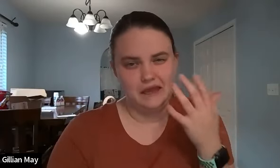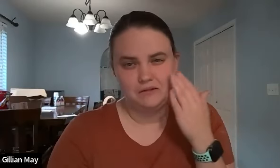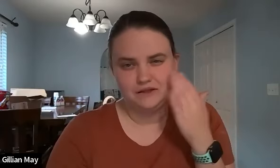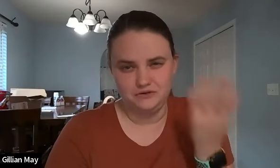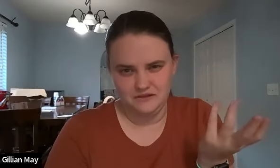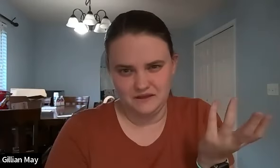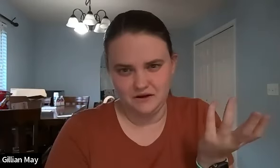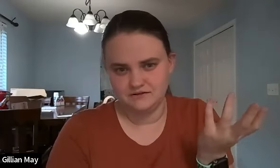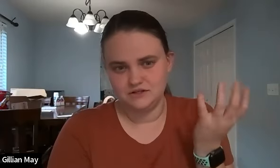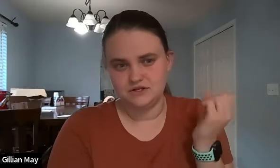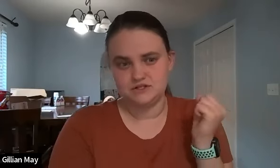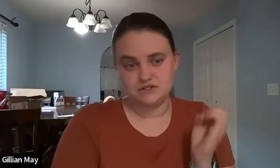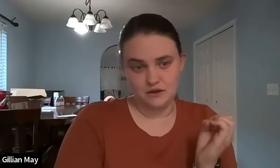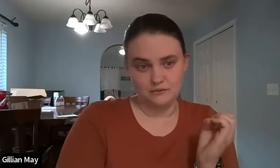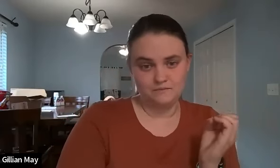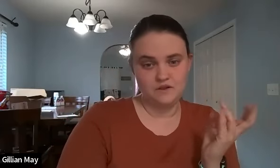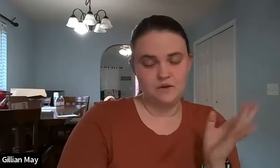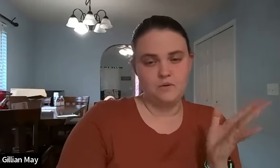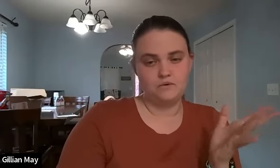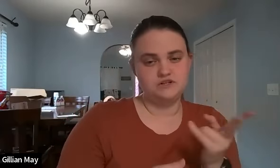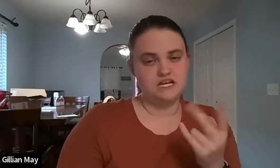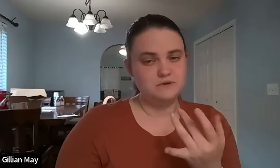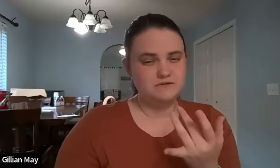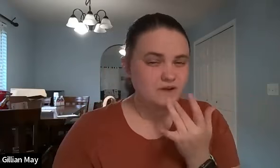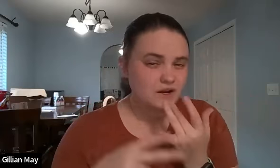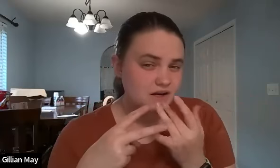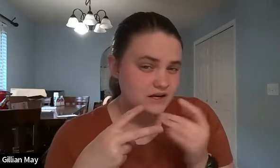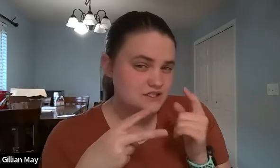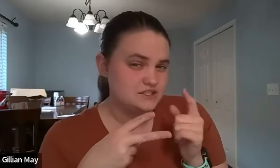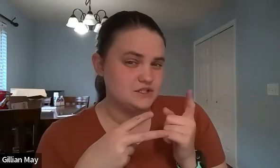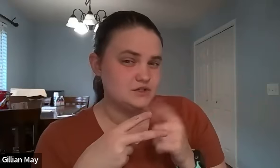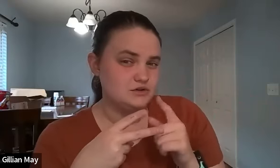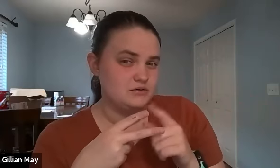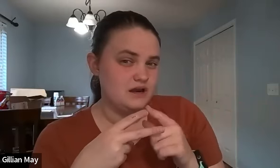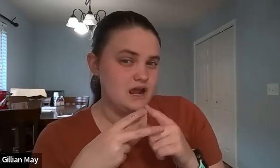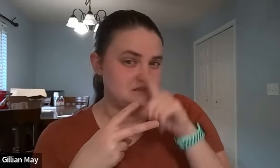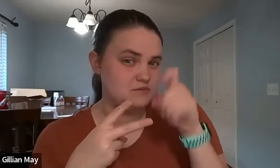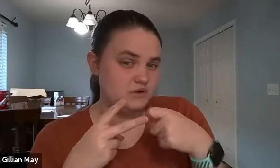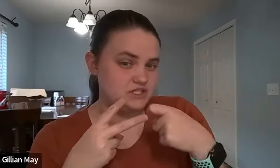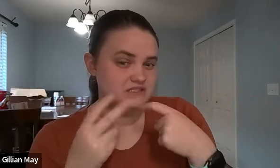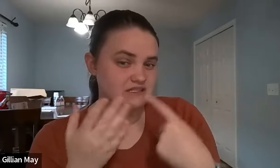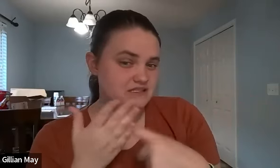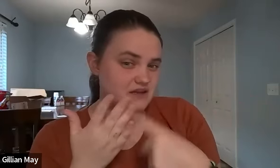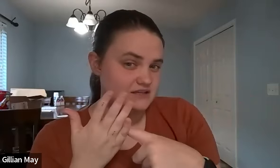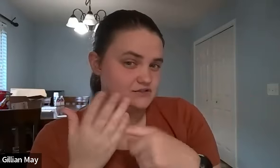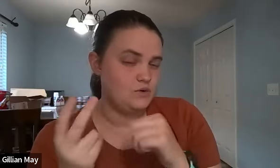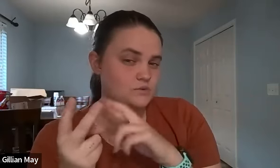how little you think they are. So would you guys prefer to kind of ask some questions and discuss, or would you